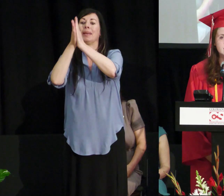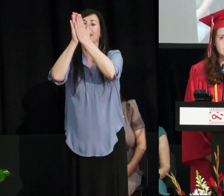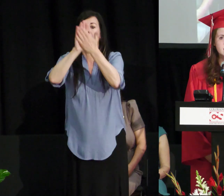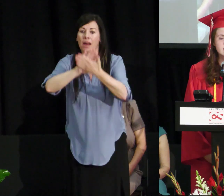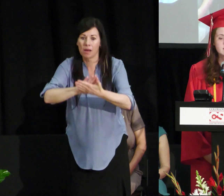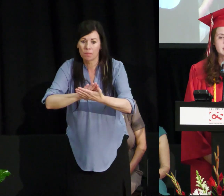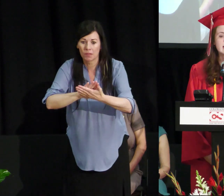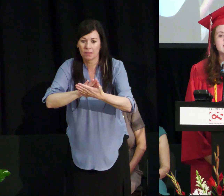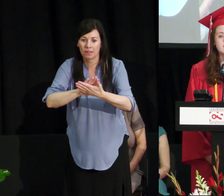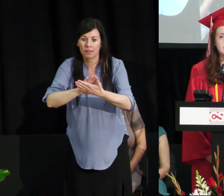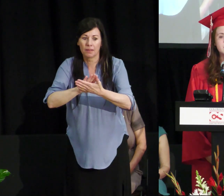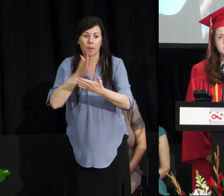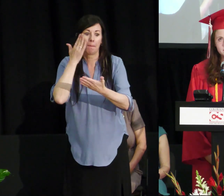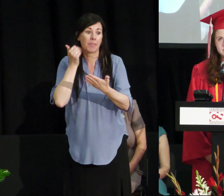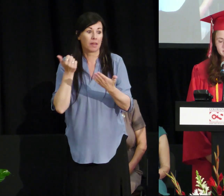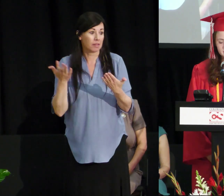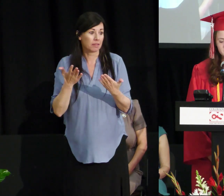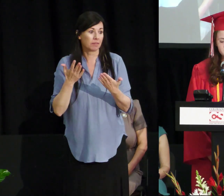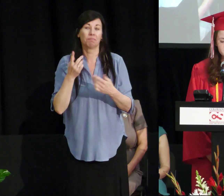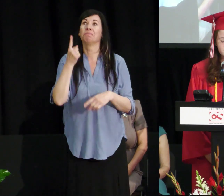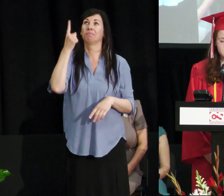because of you.